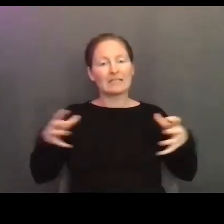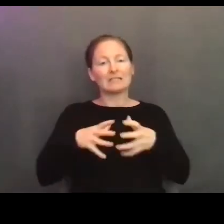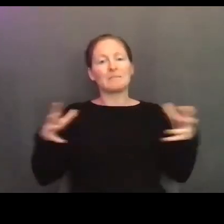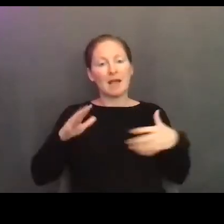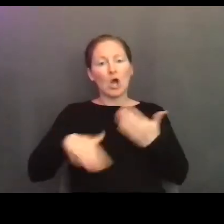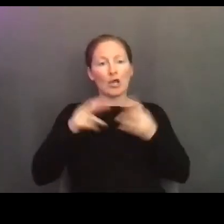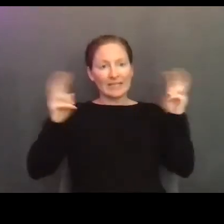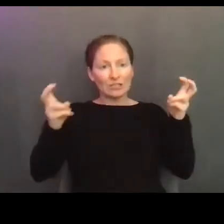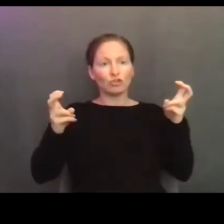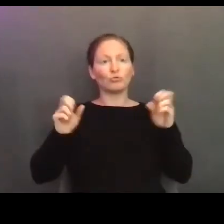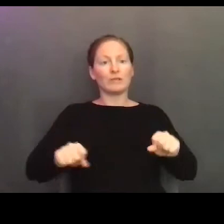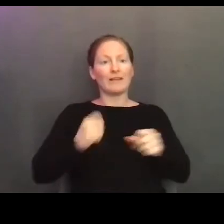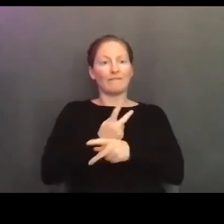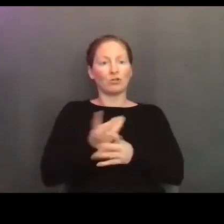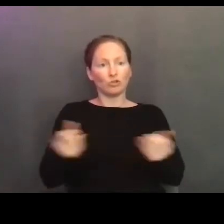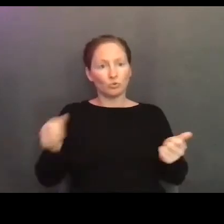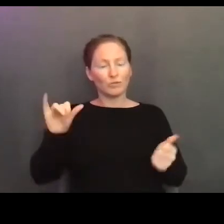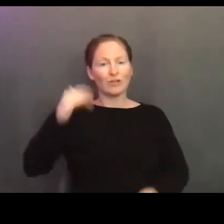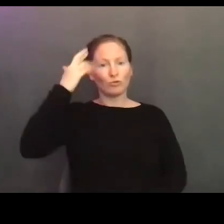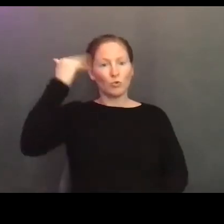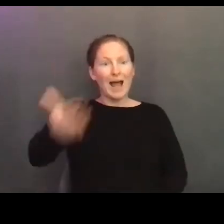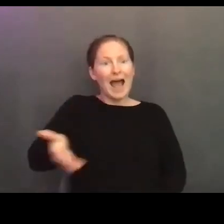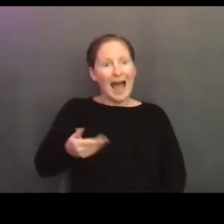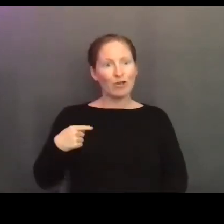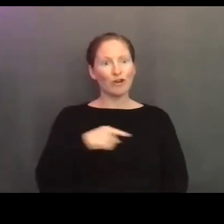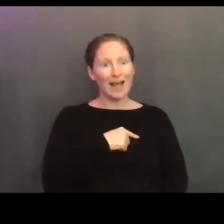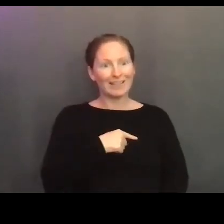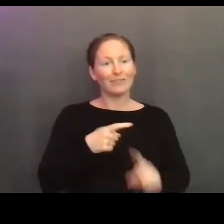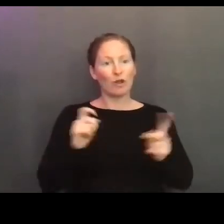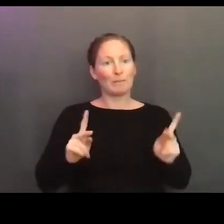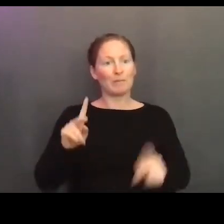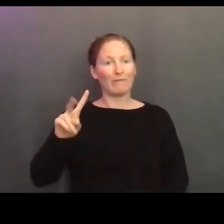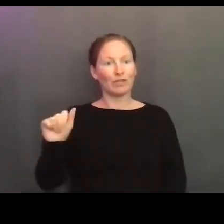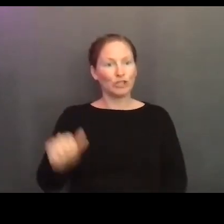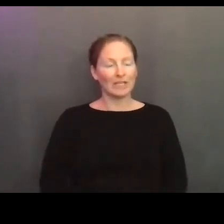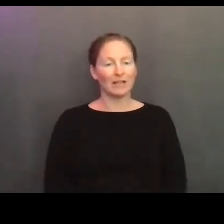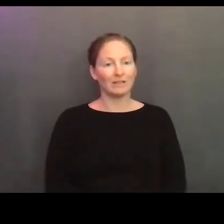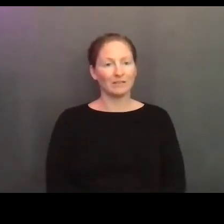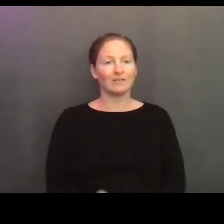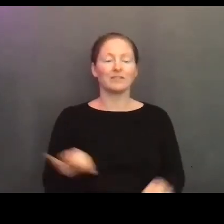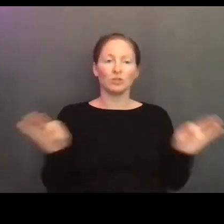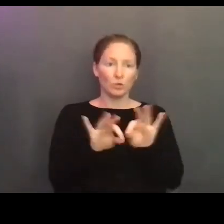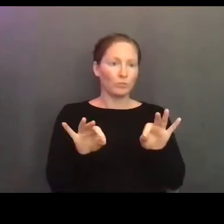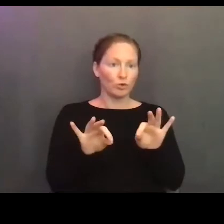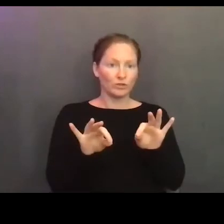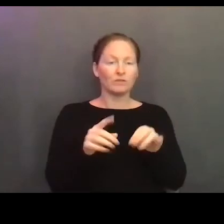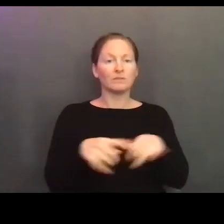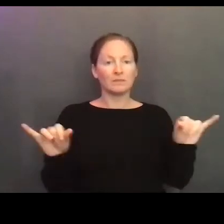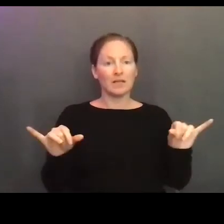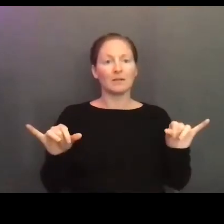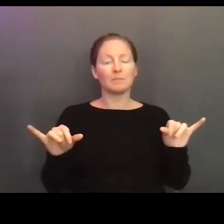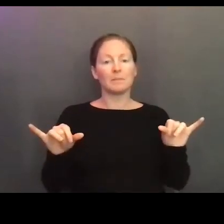take care of the solutions. That's the reason why we are hired in the first place by the people of Virginia. And that's so important. At the same time, I've been going around the